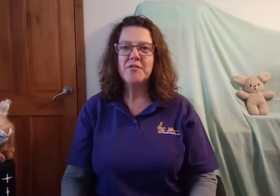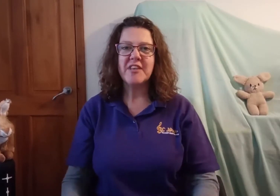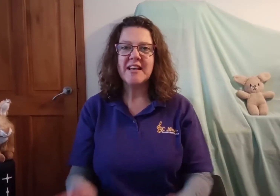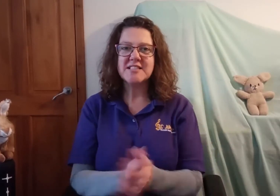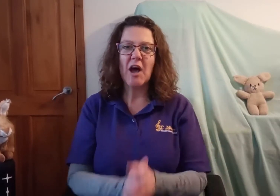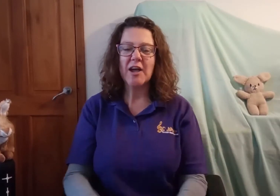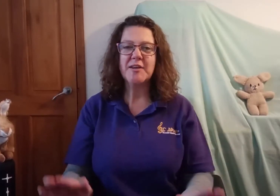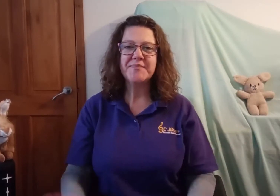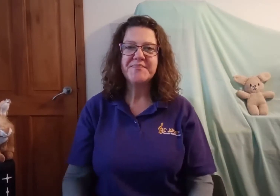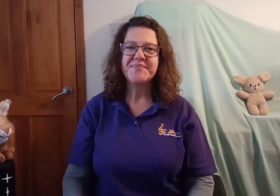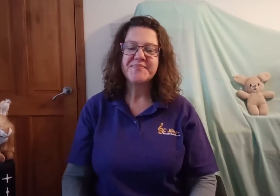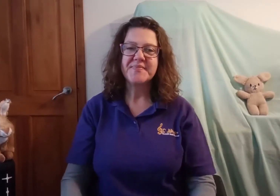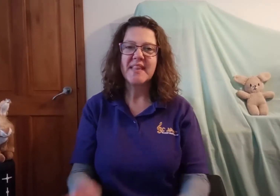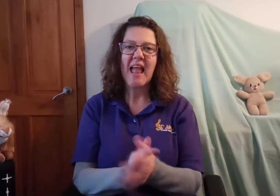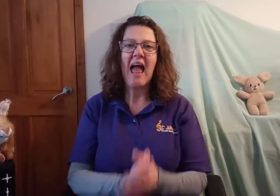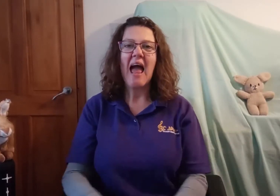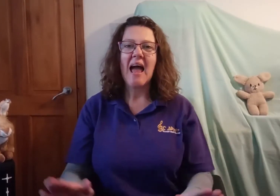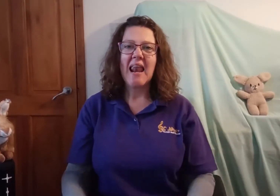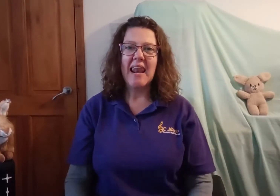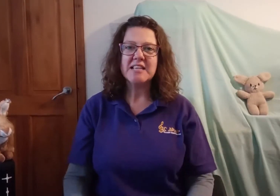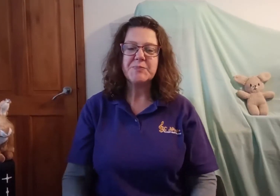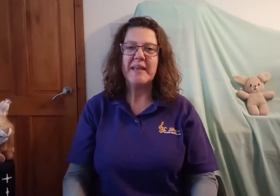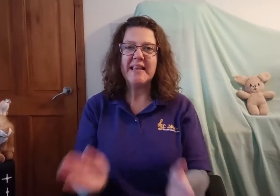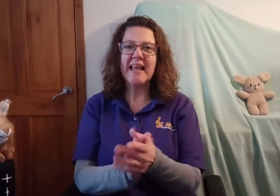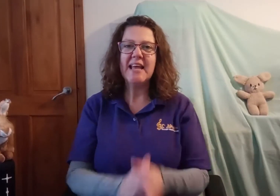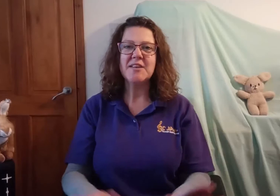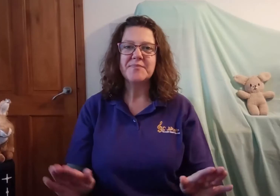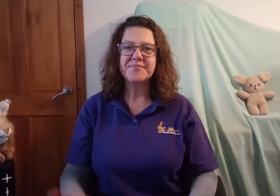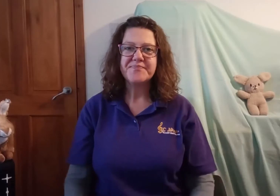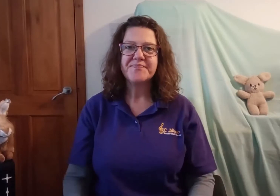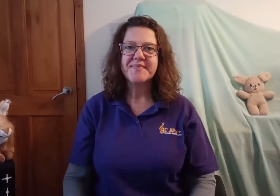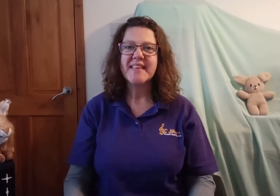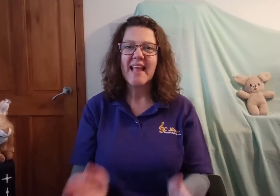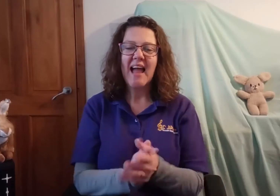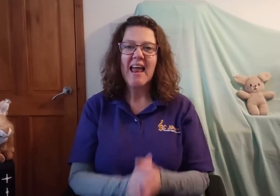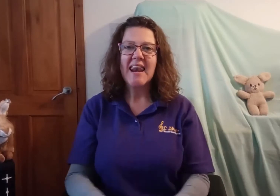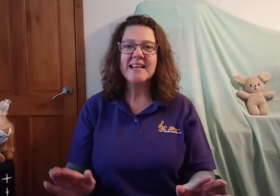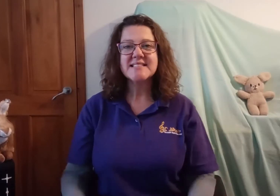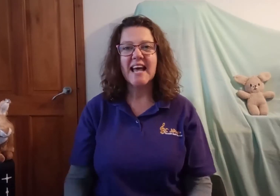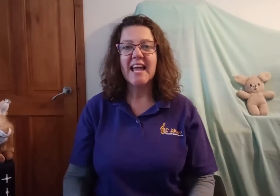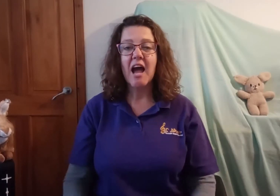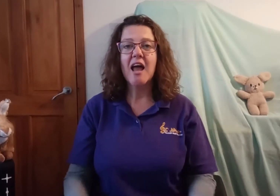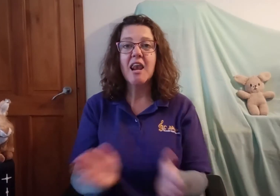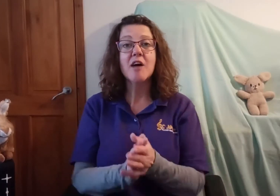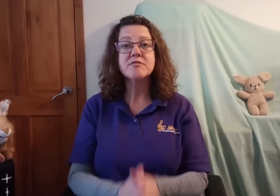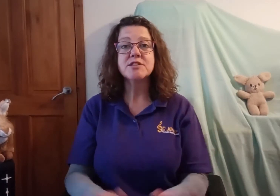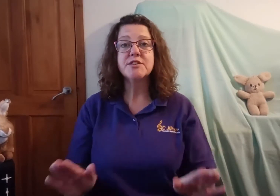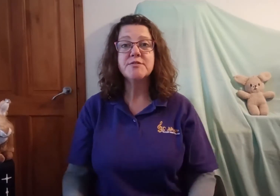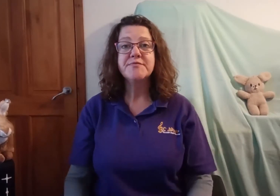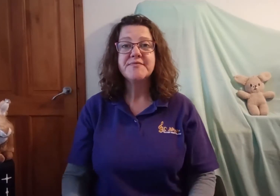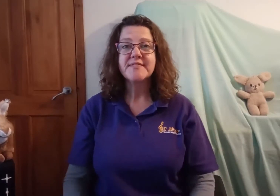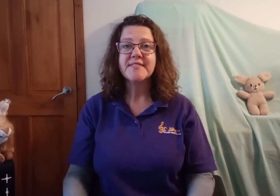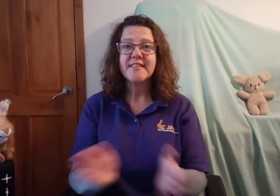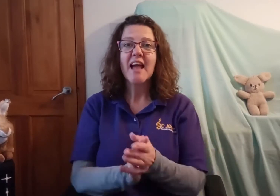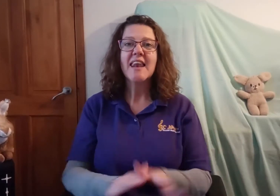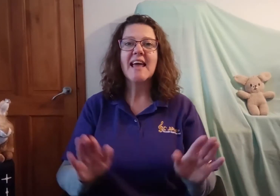Music time. Let's begin. Let's say hello to. Let's